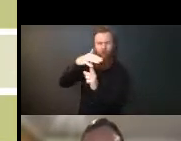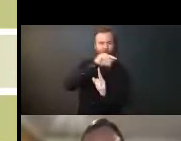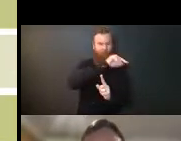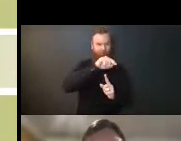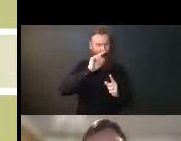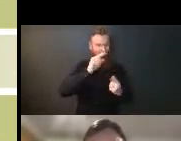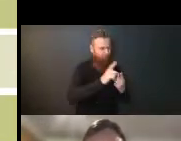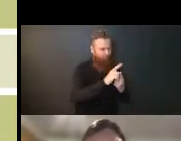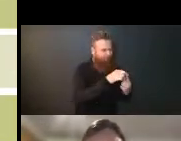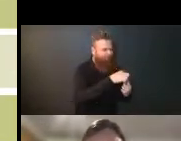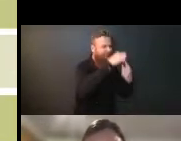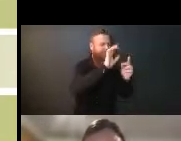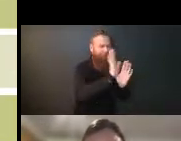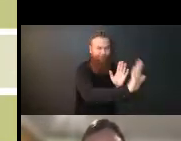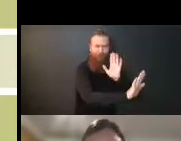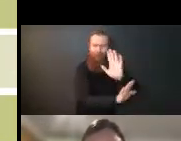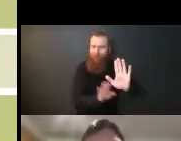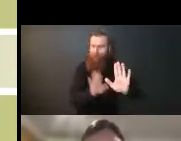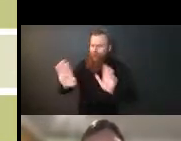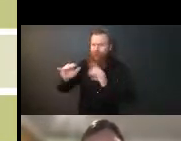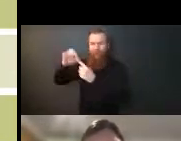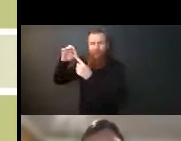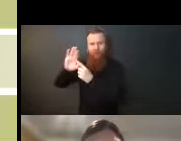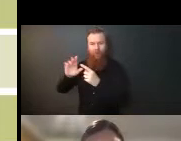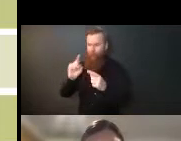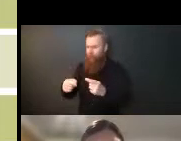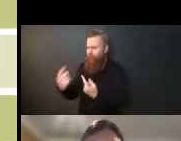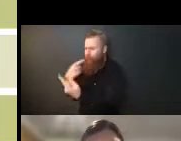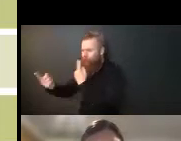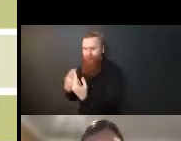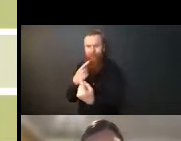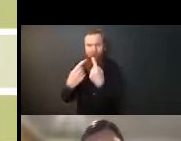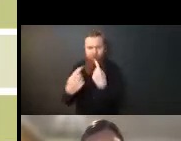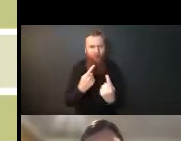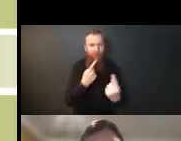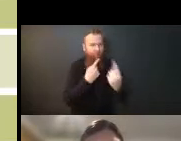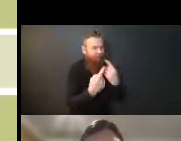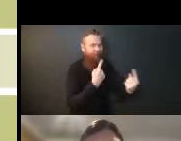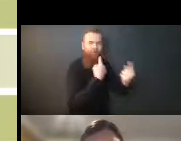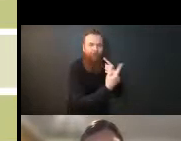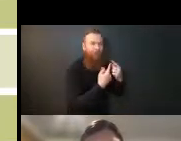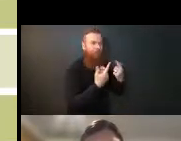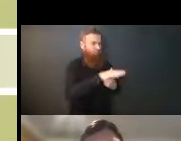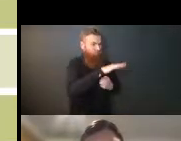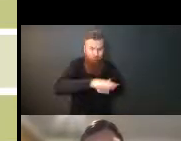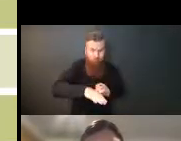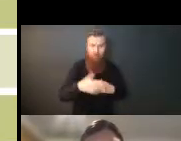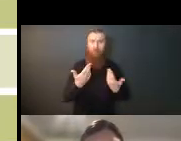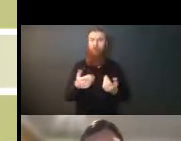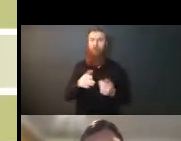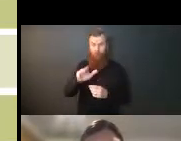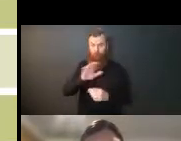families, children, and youth with disabilities, and get a good understanding of what the situation is. So